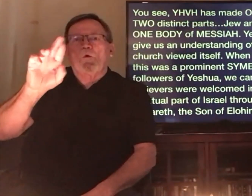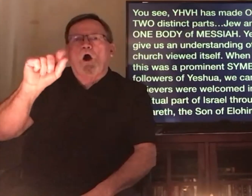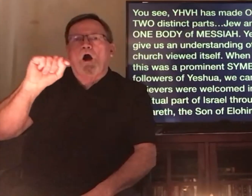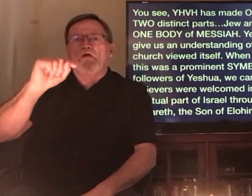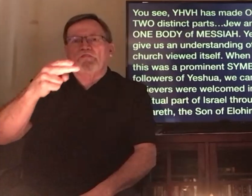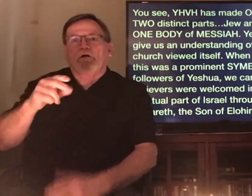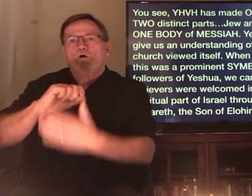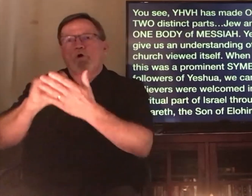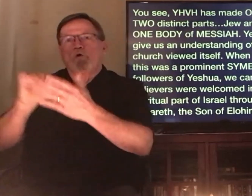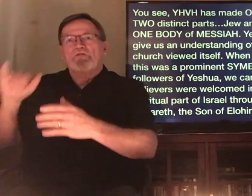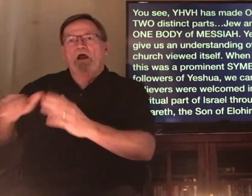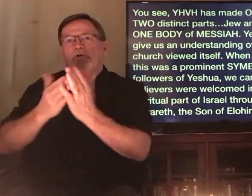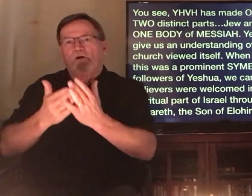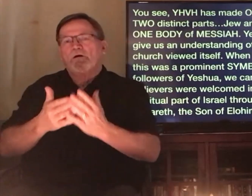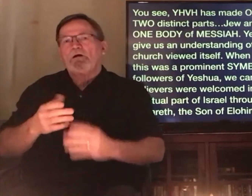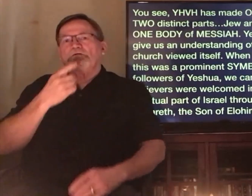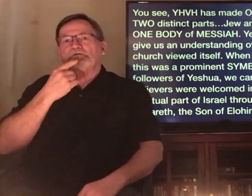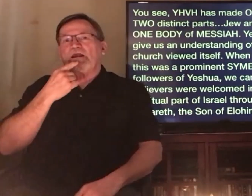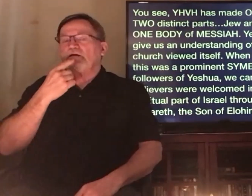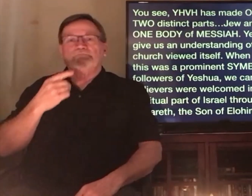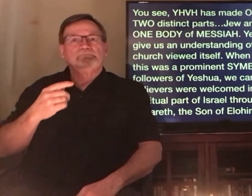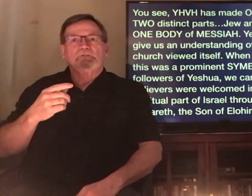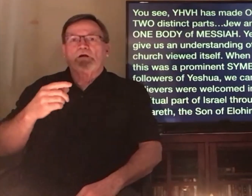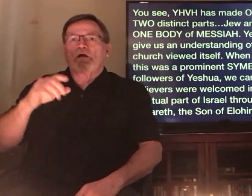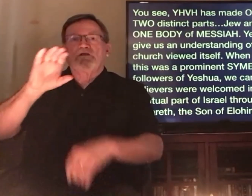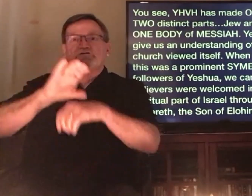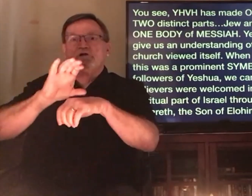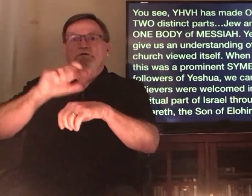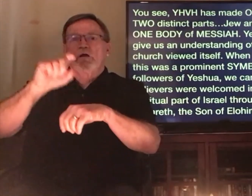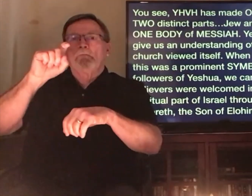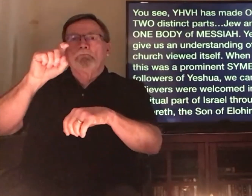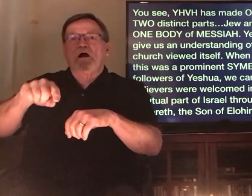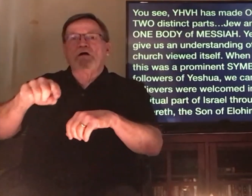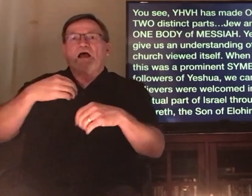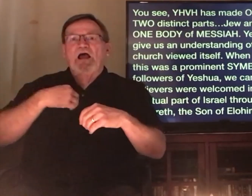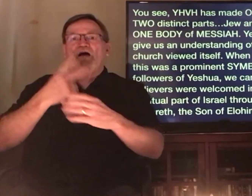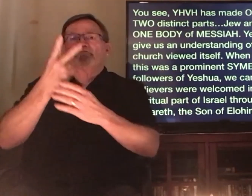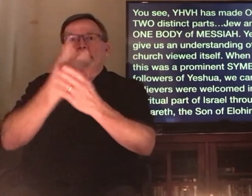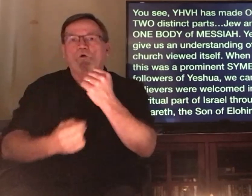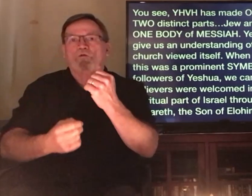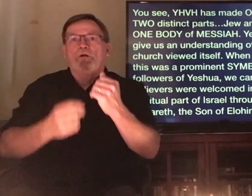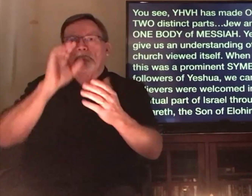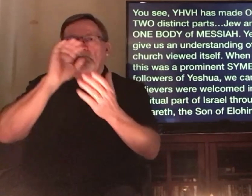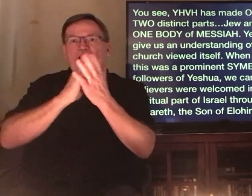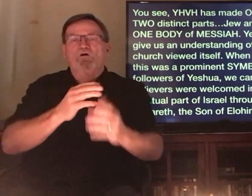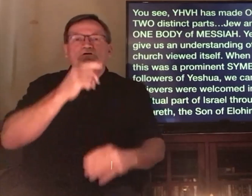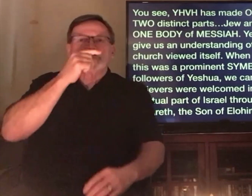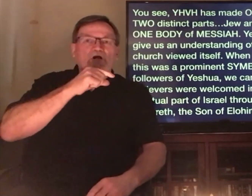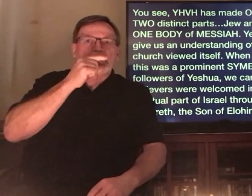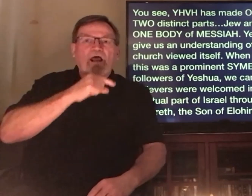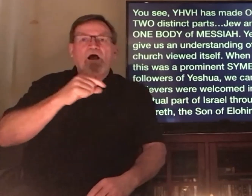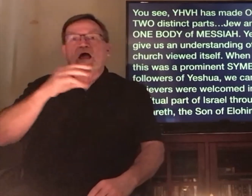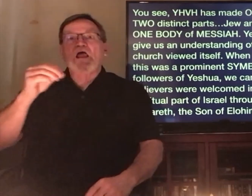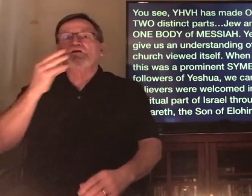itself. When we understand that prominent symbol of Messianic followed, yes,